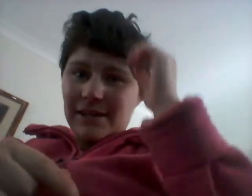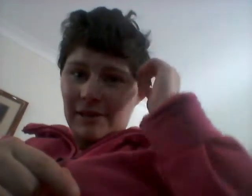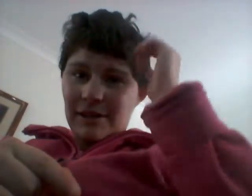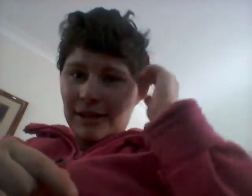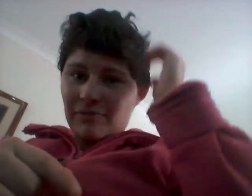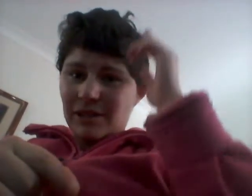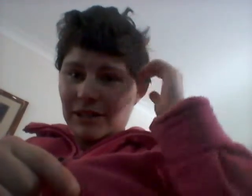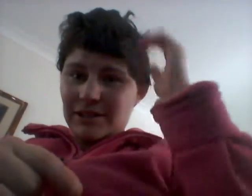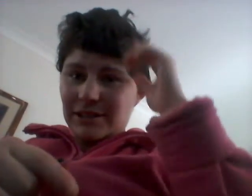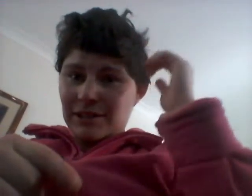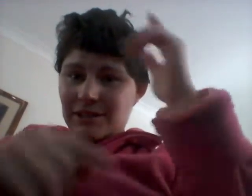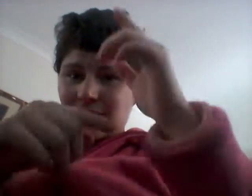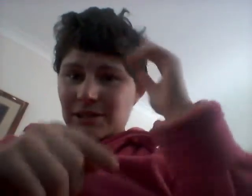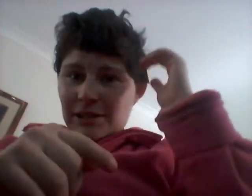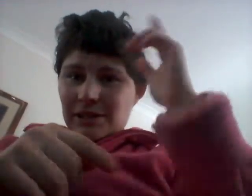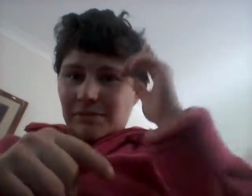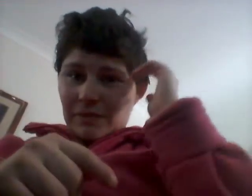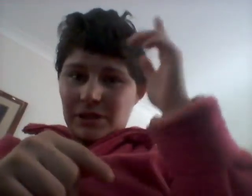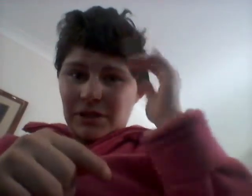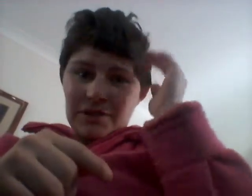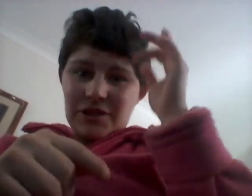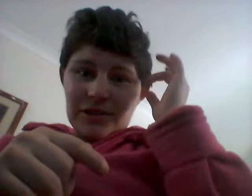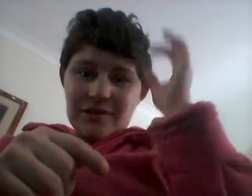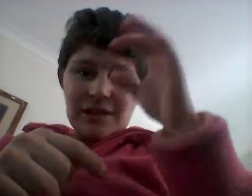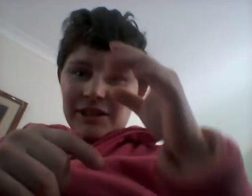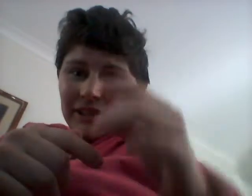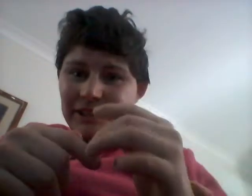how I wonder what you